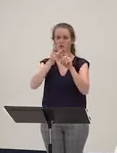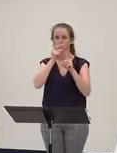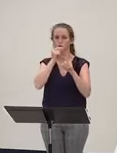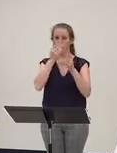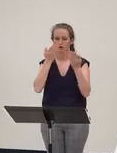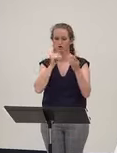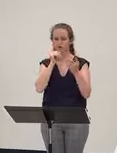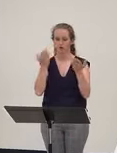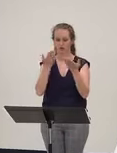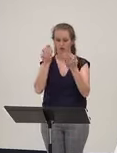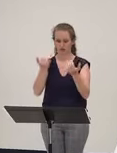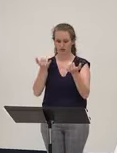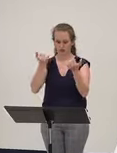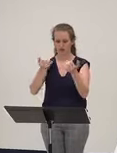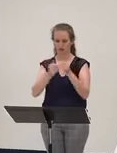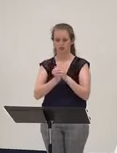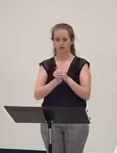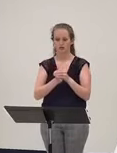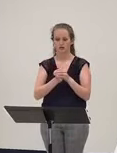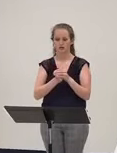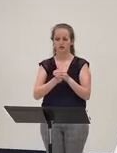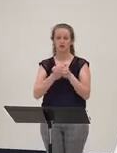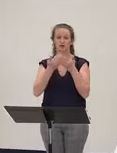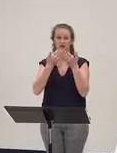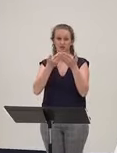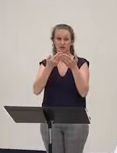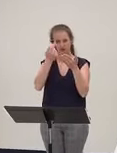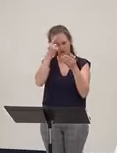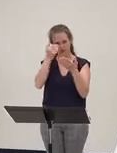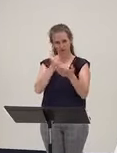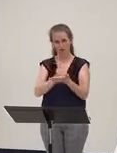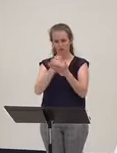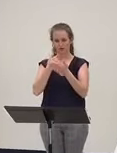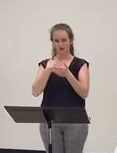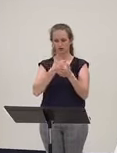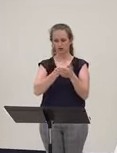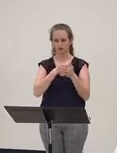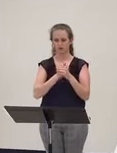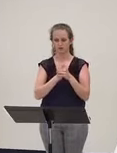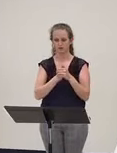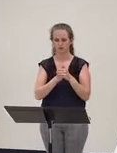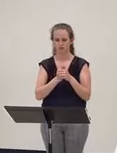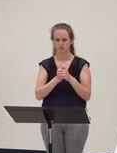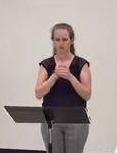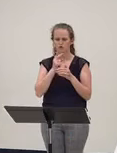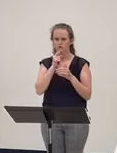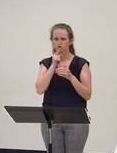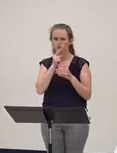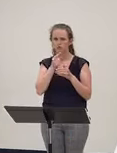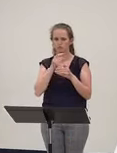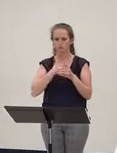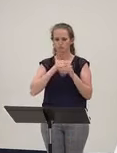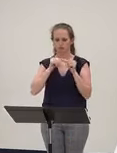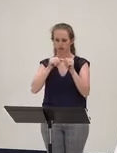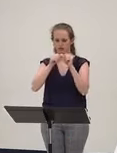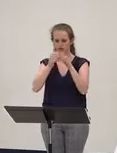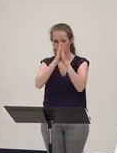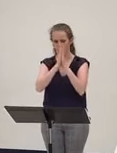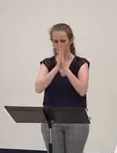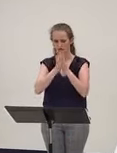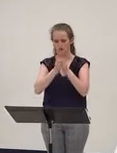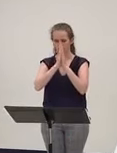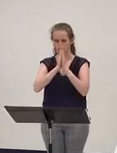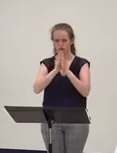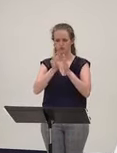who are not here today. Thank you in advance for your cooperation. Please be assured of my continuing prayers,